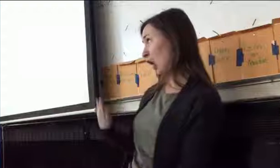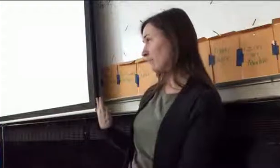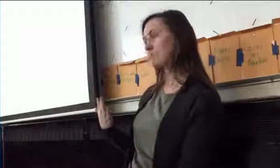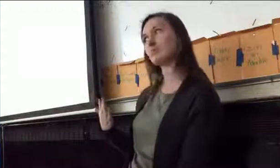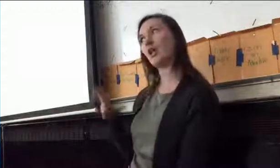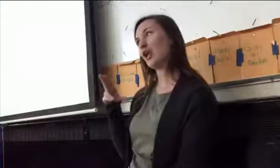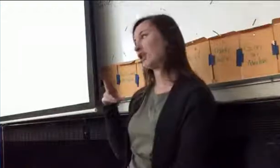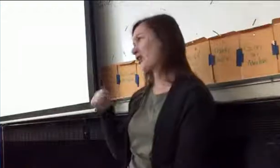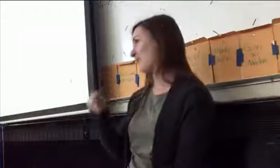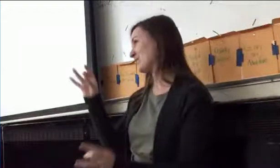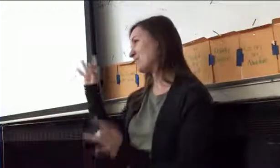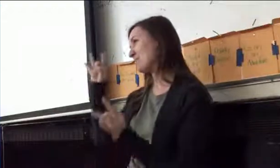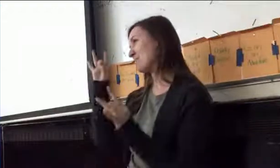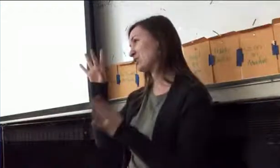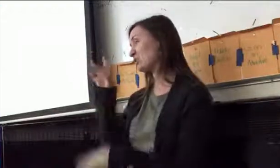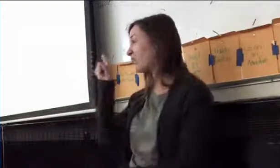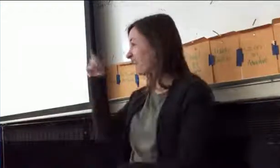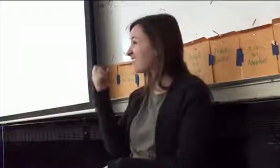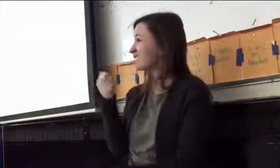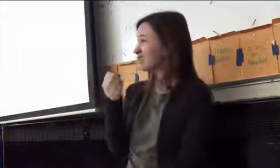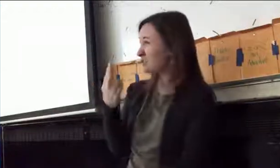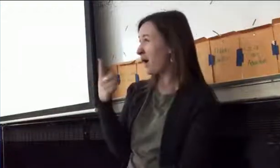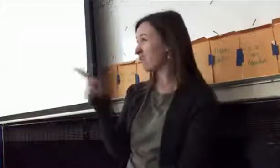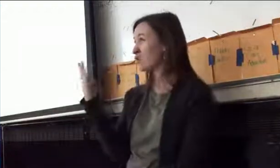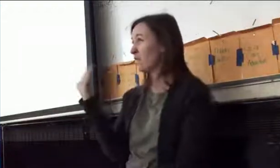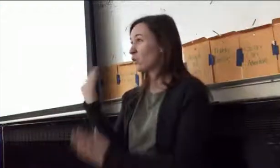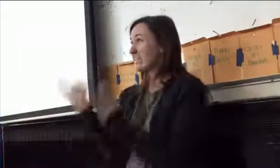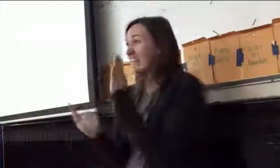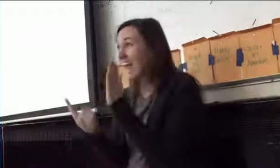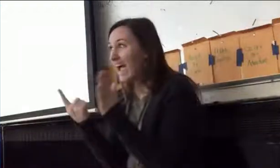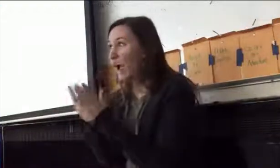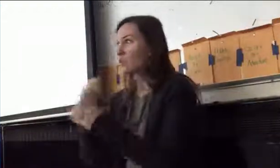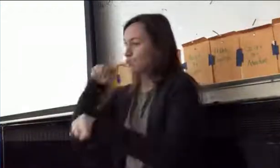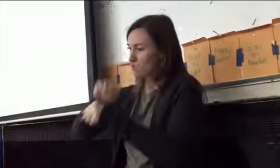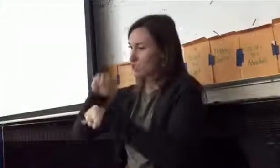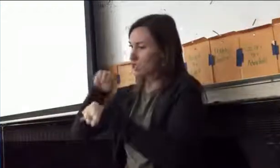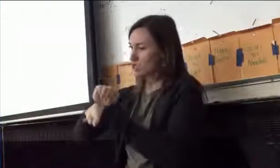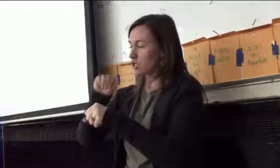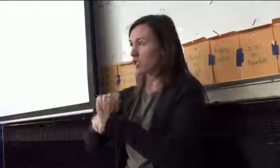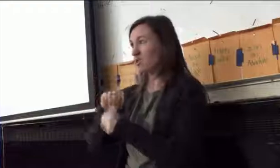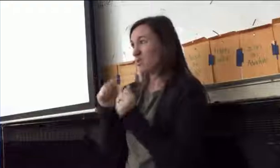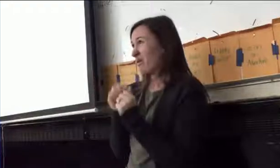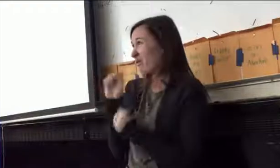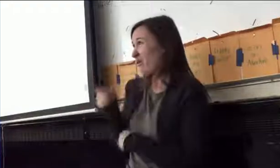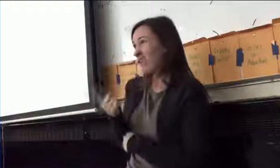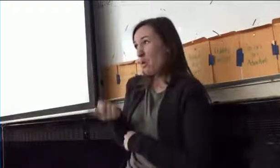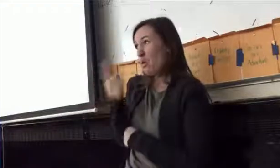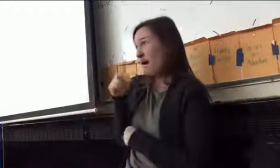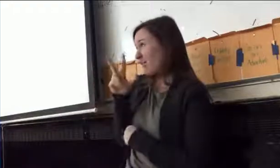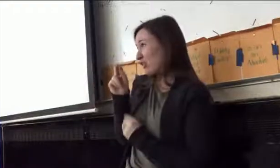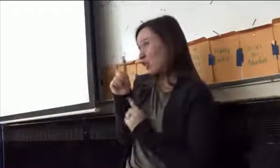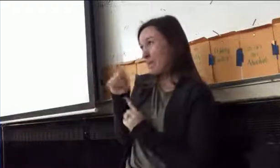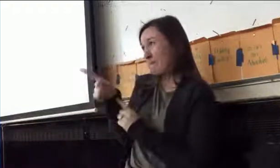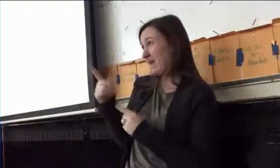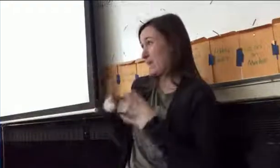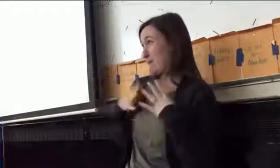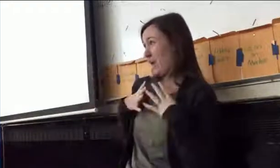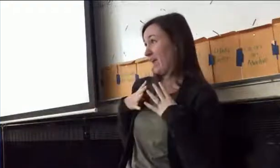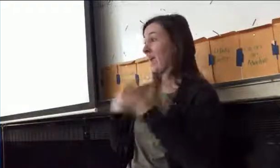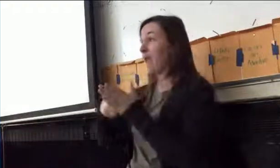It was miserable. And these are 12 to 14-hour work days. And you got a 30-minute break. And you were paid typically 10 cents a